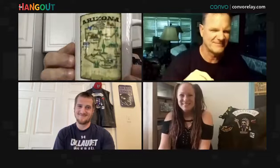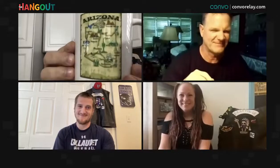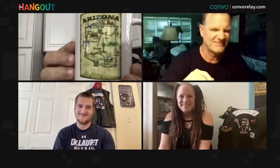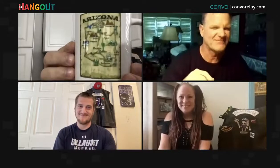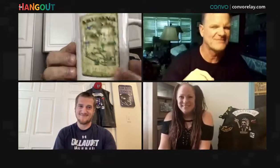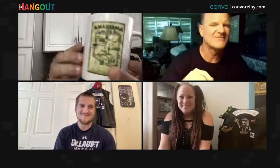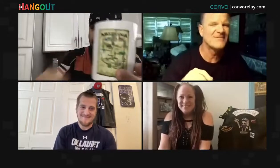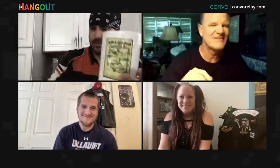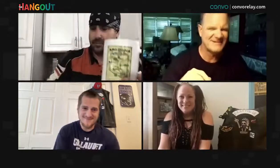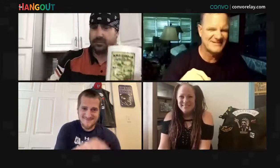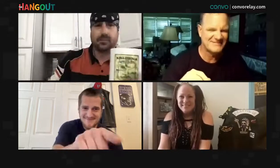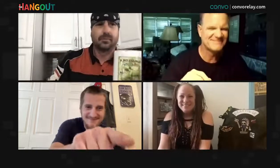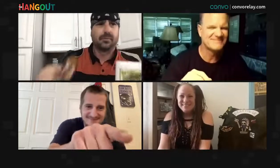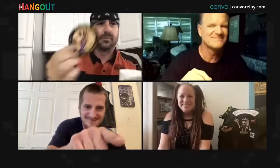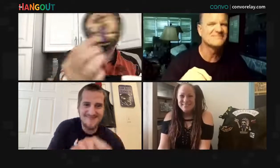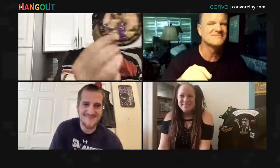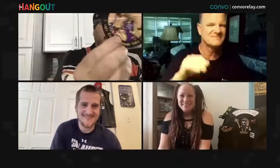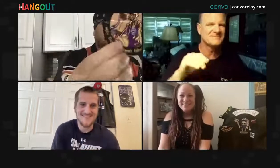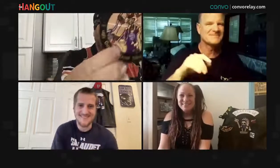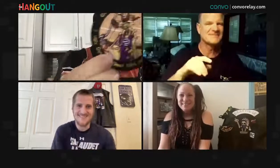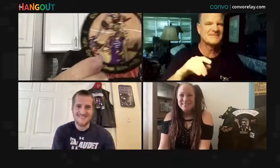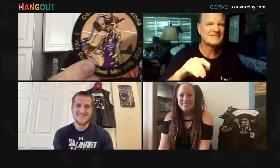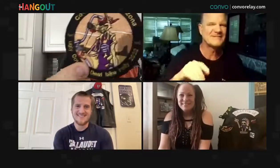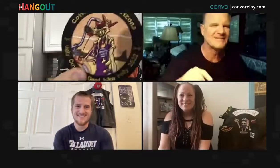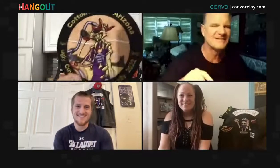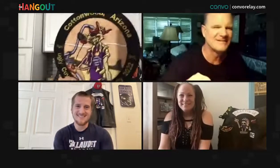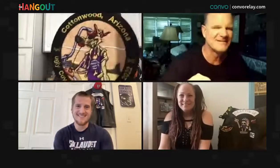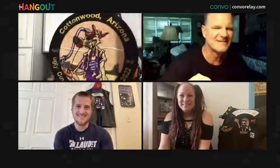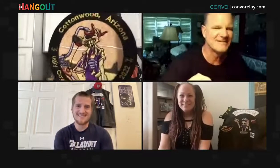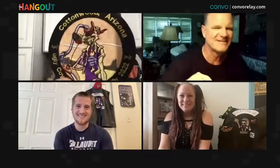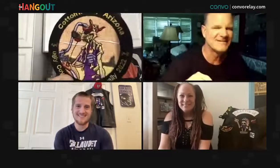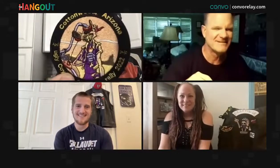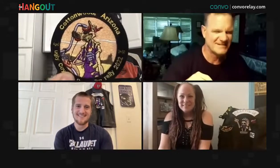amazing. This is Sean. And then this is the patches.